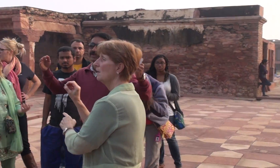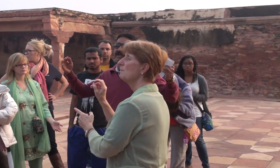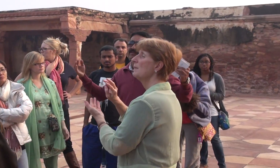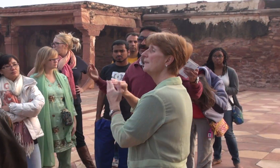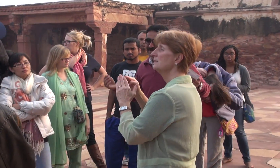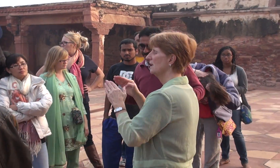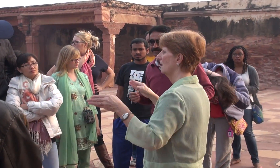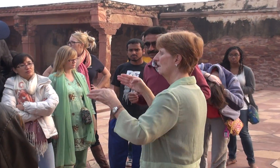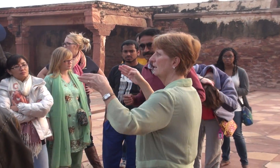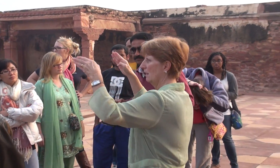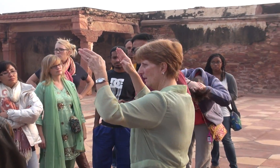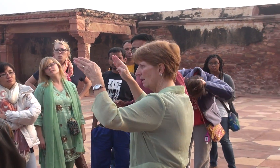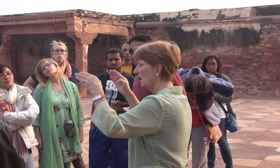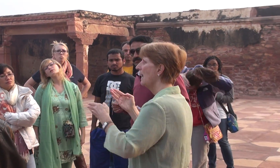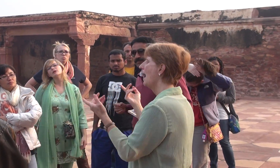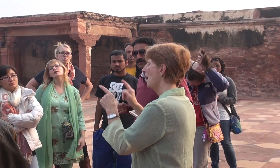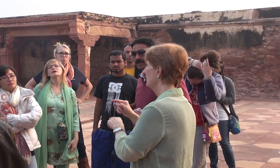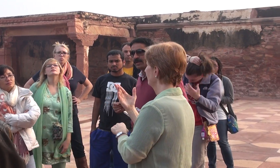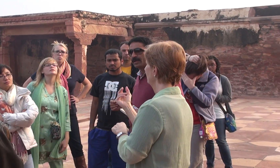around 1585.